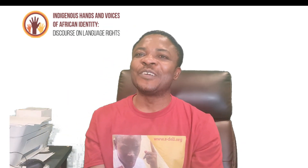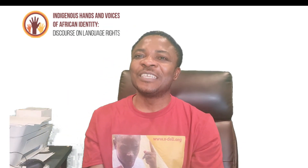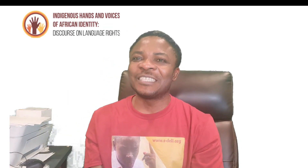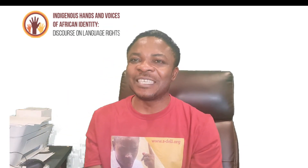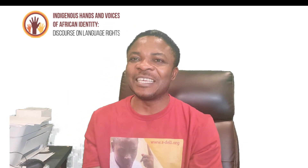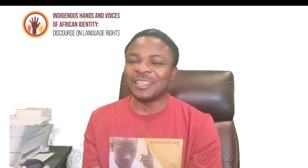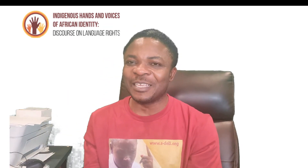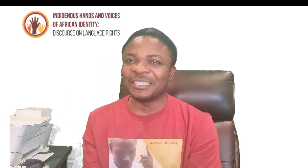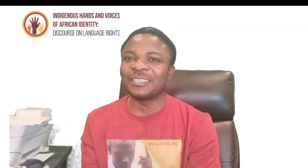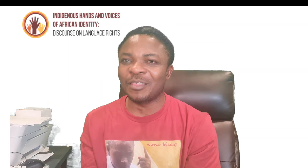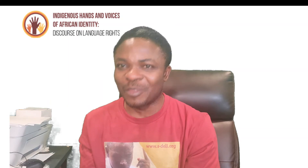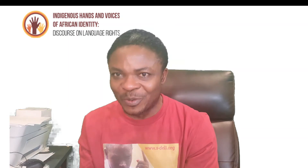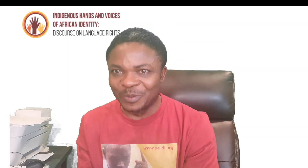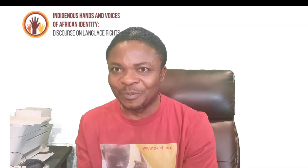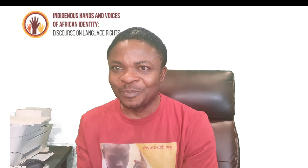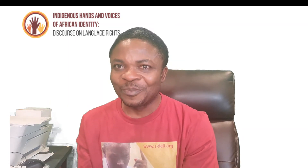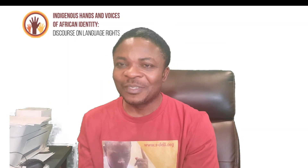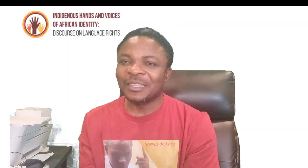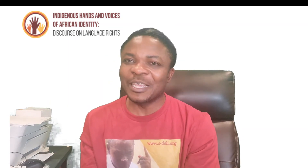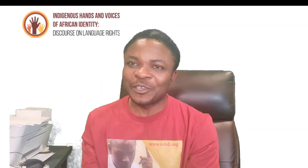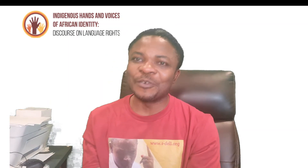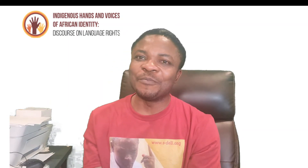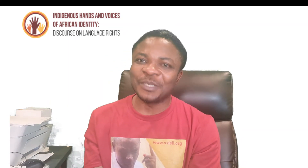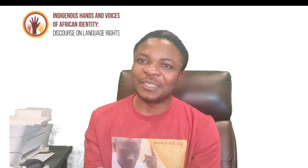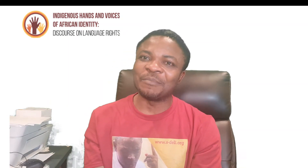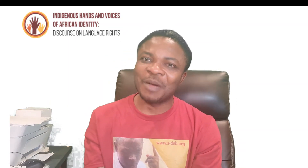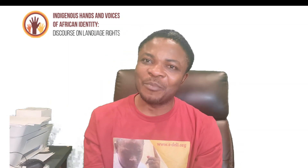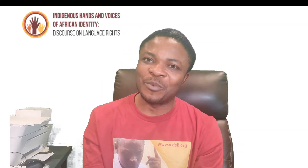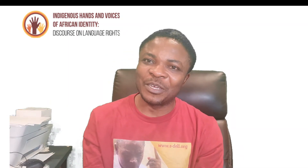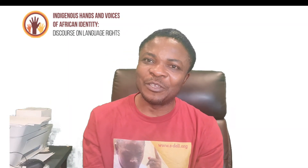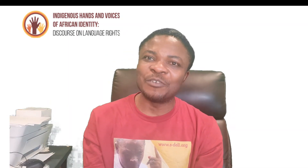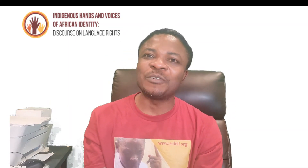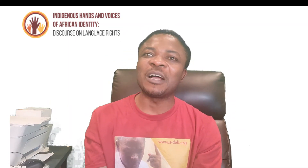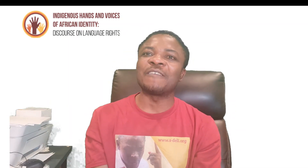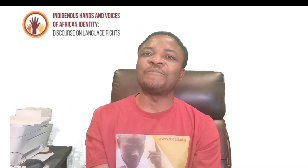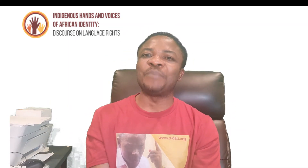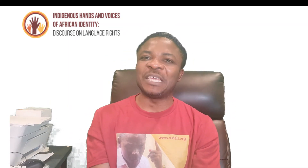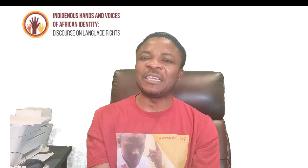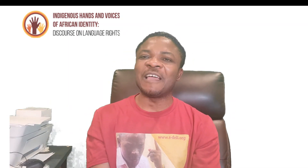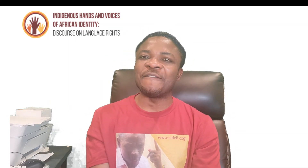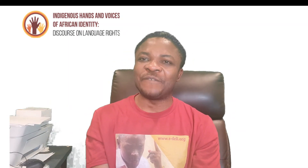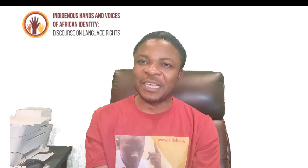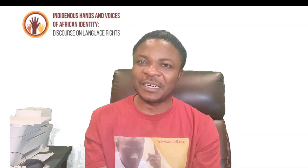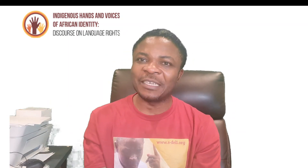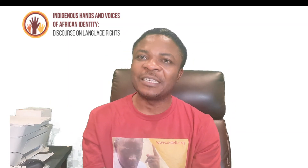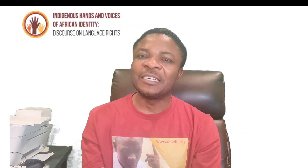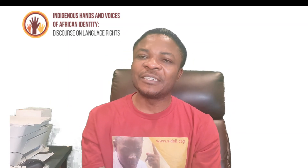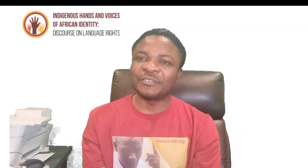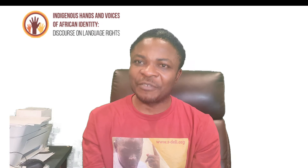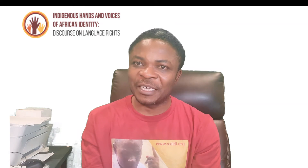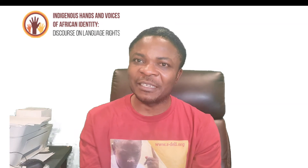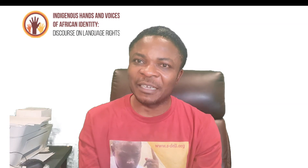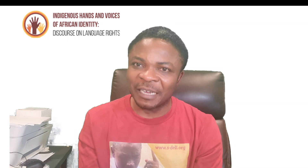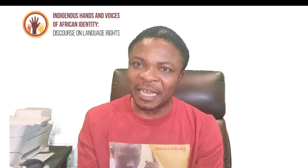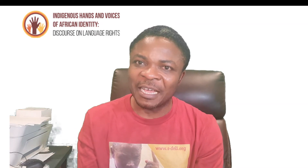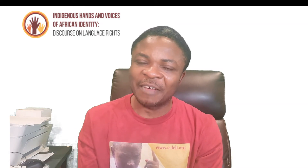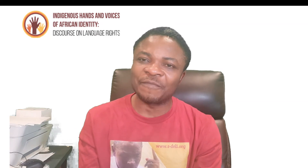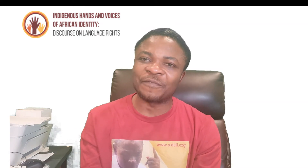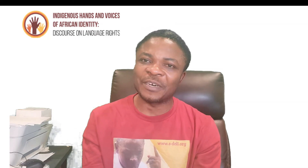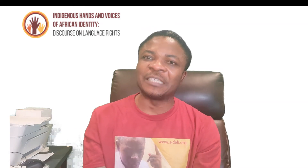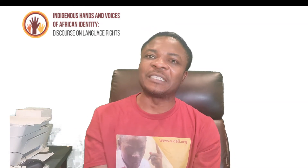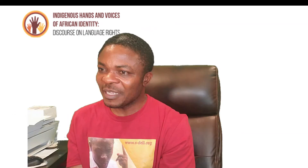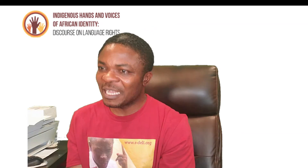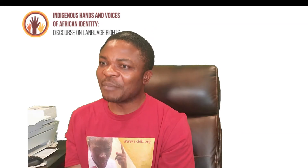of seeing this through. Thank you, Mr. Mambwe. You have been a very great ally